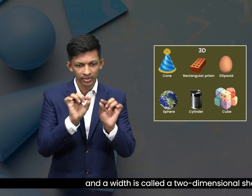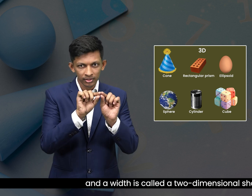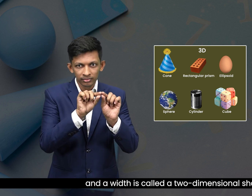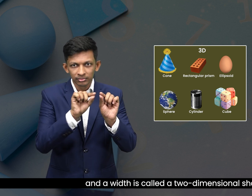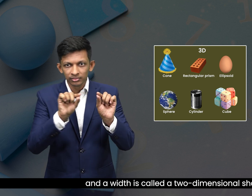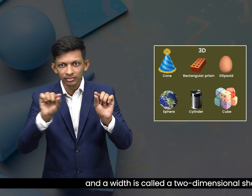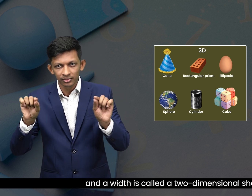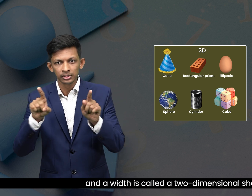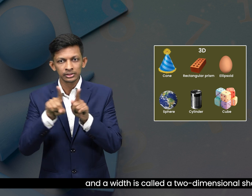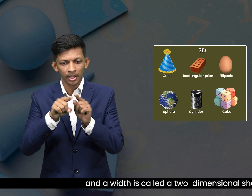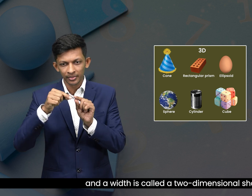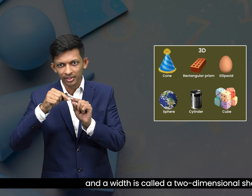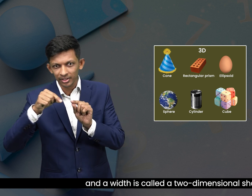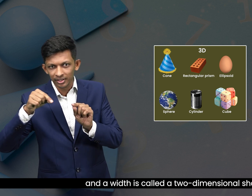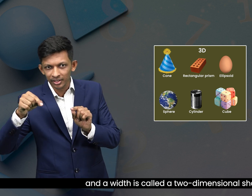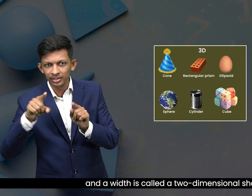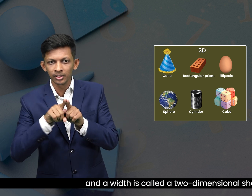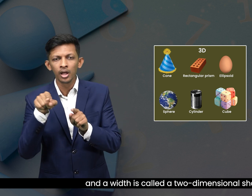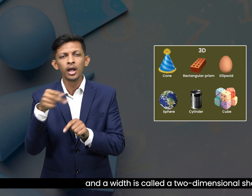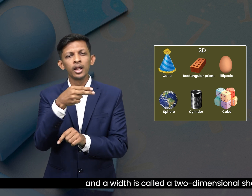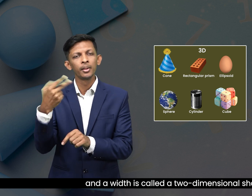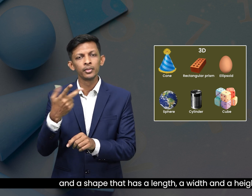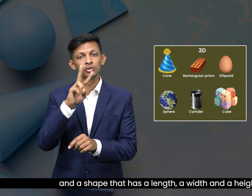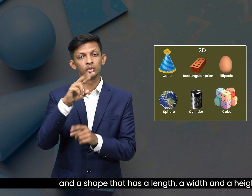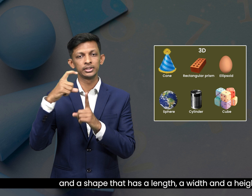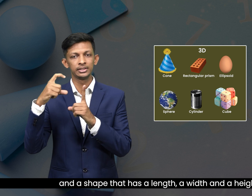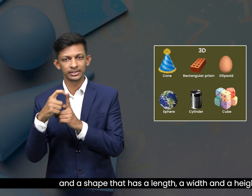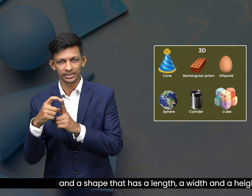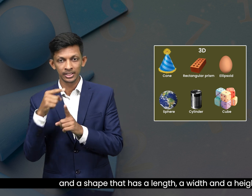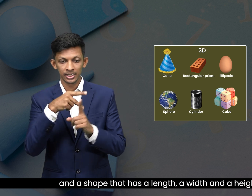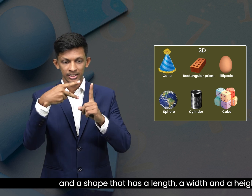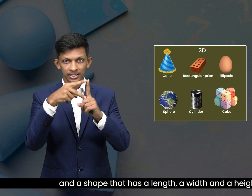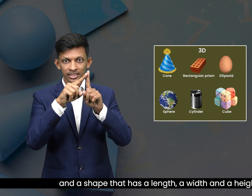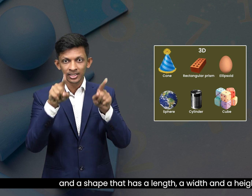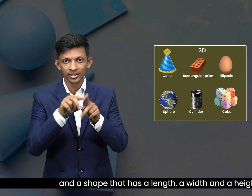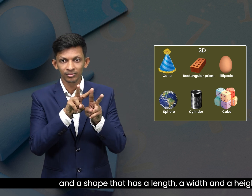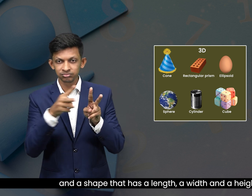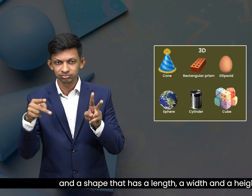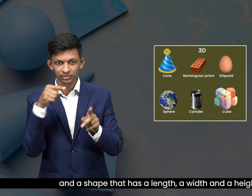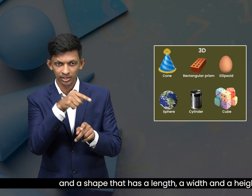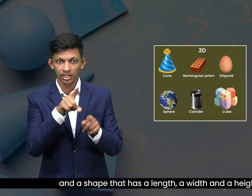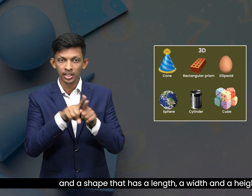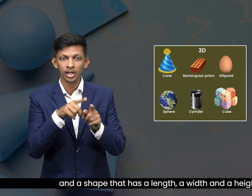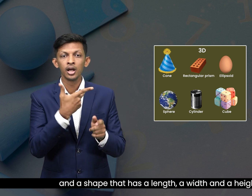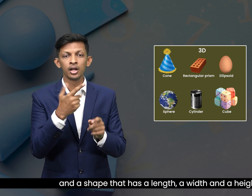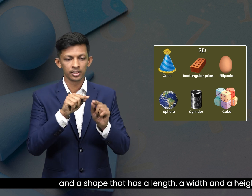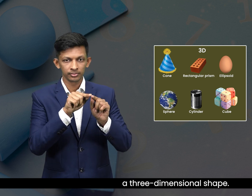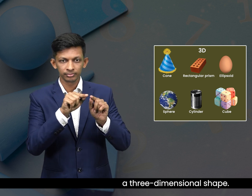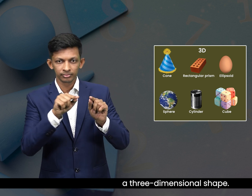called a two-dimensional shape, and a shape that has a length, width and a height is called a